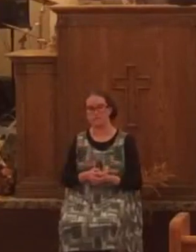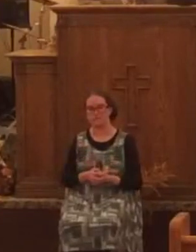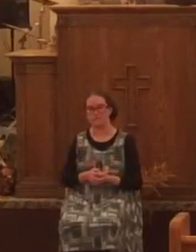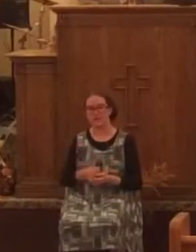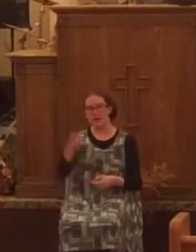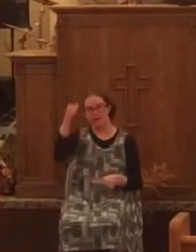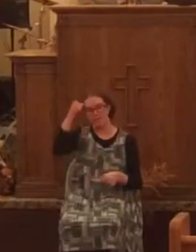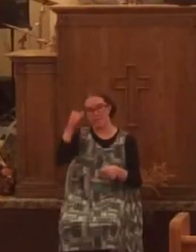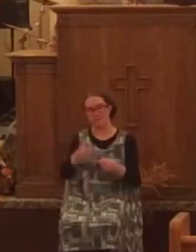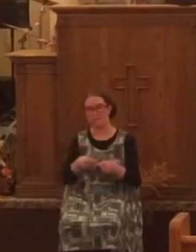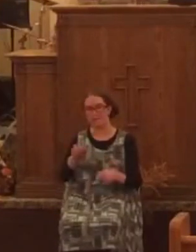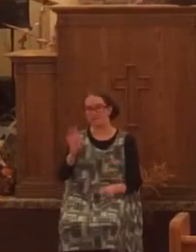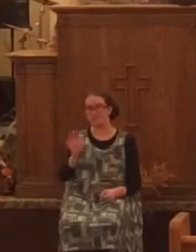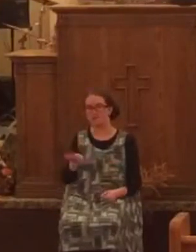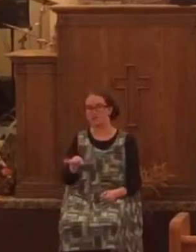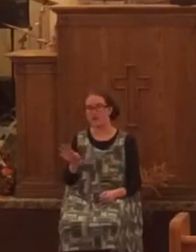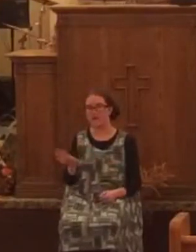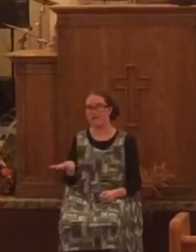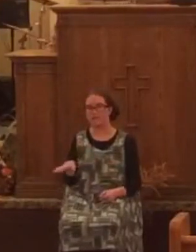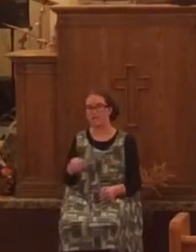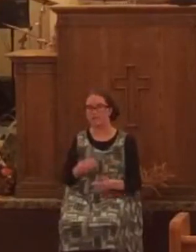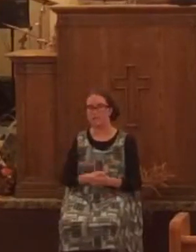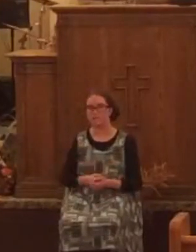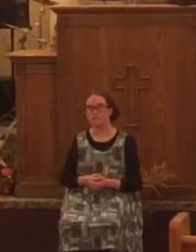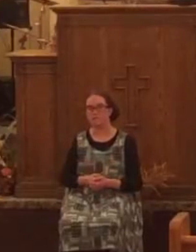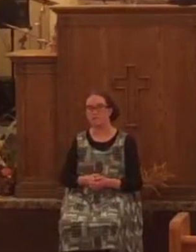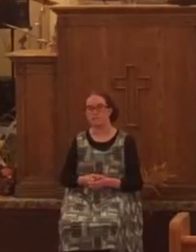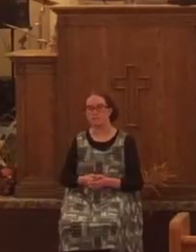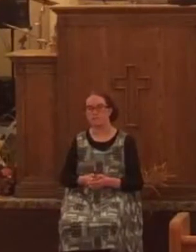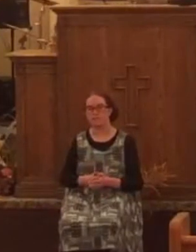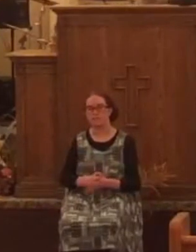I remember as a child,